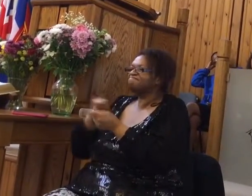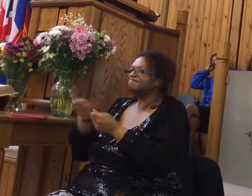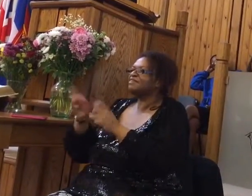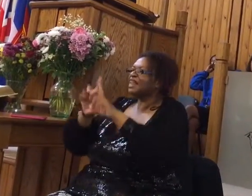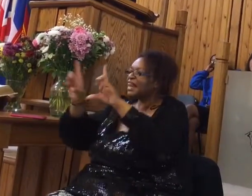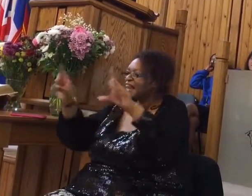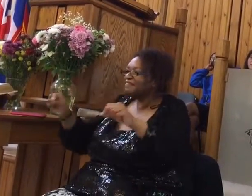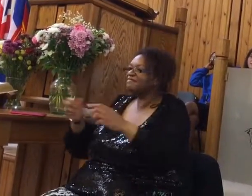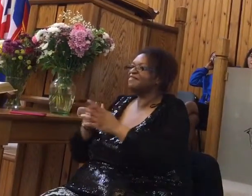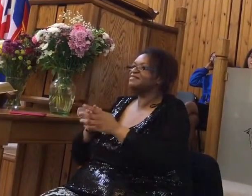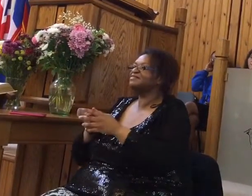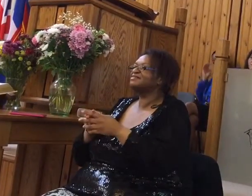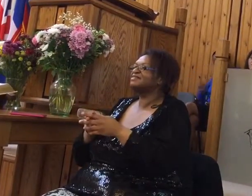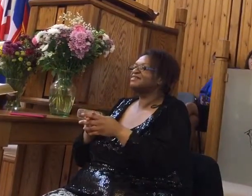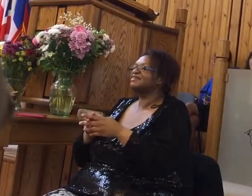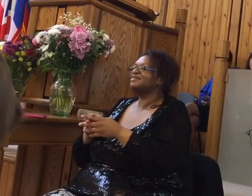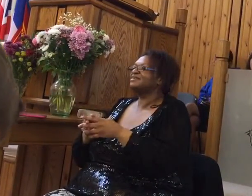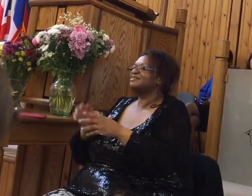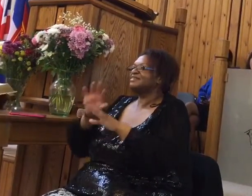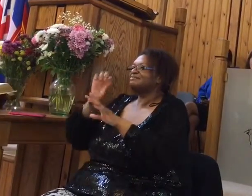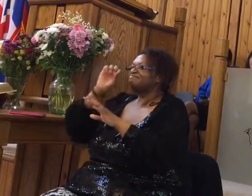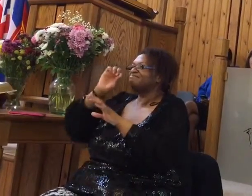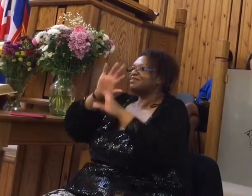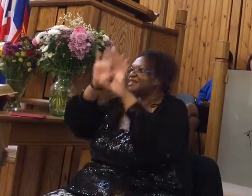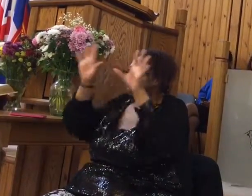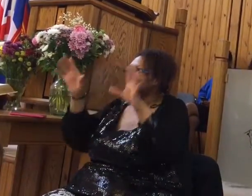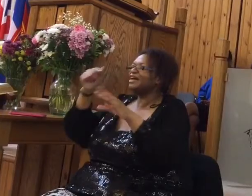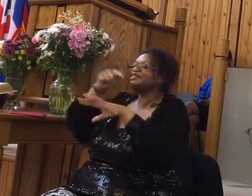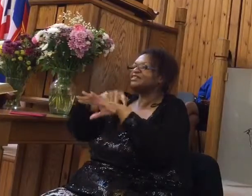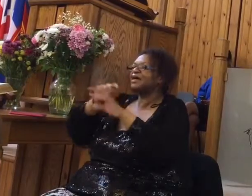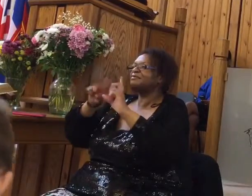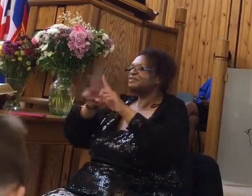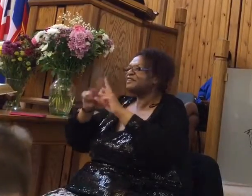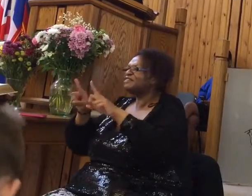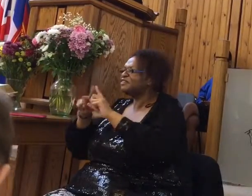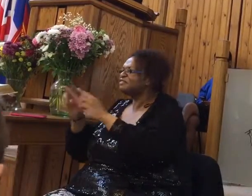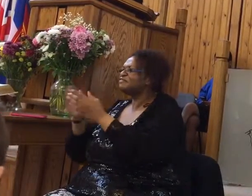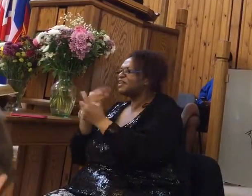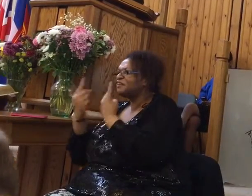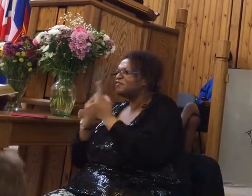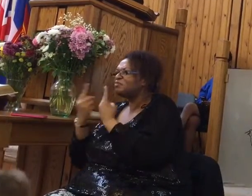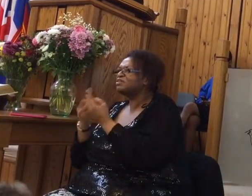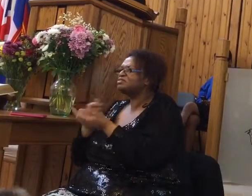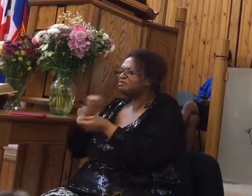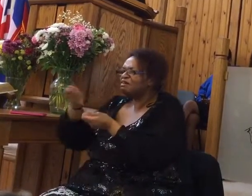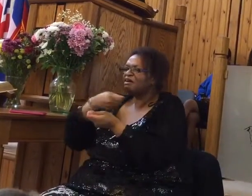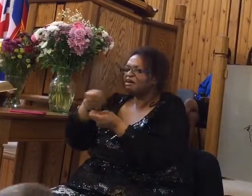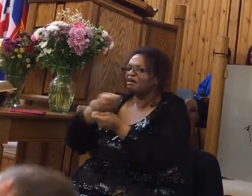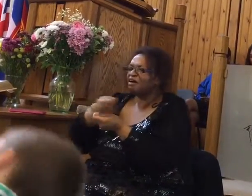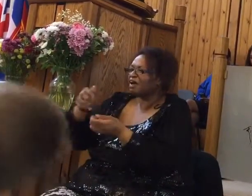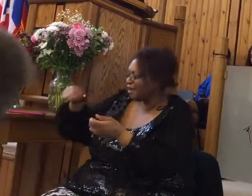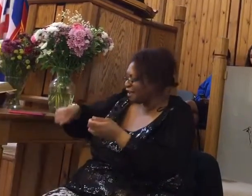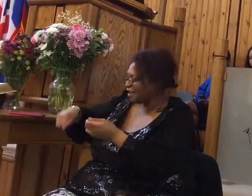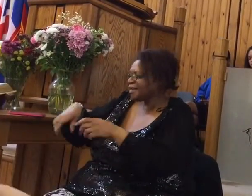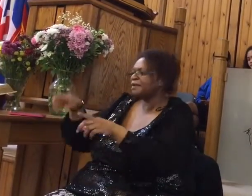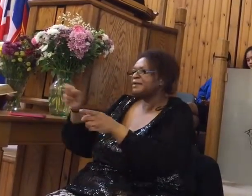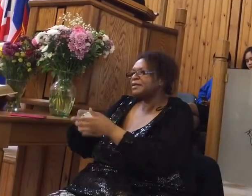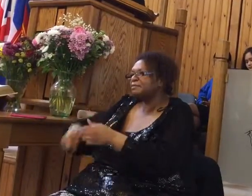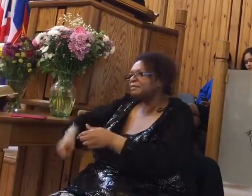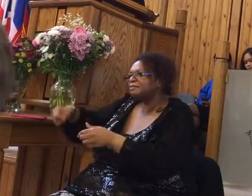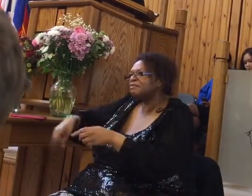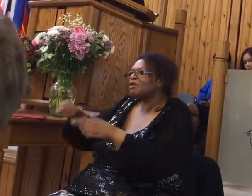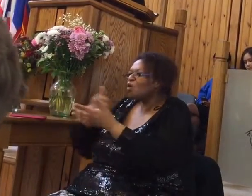out Signs of the Times tracks. And along with these things, you can give out the things that they need as well. There was one time that we went out,